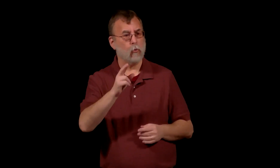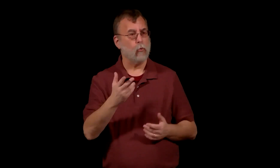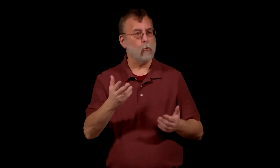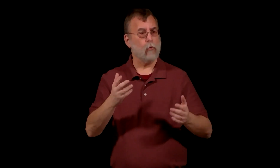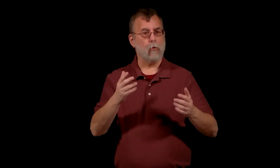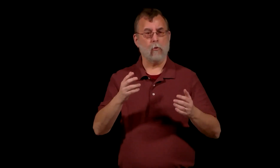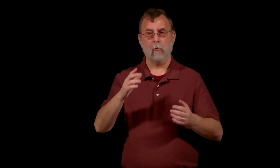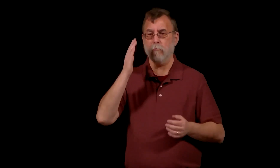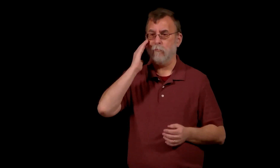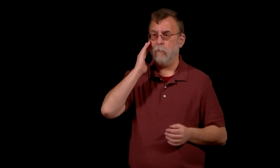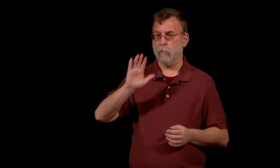dinner.